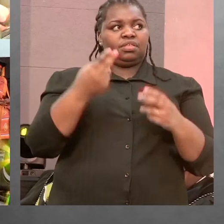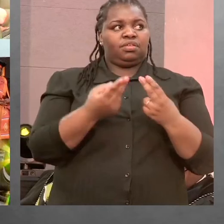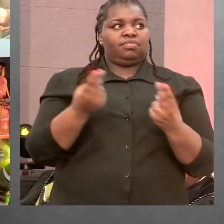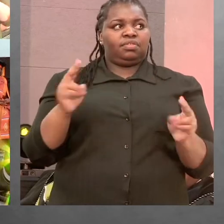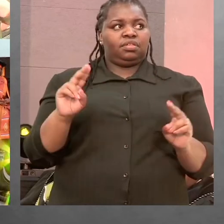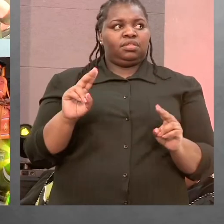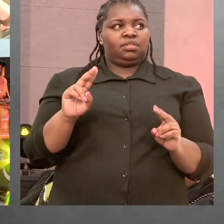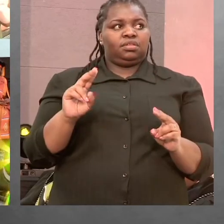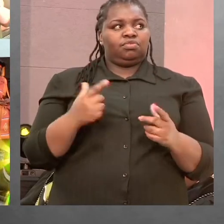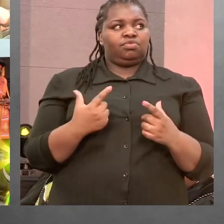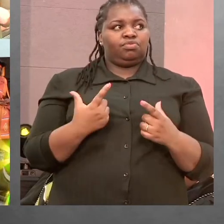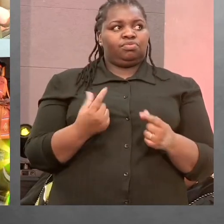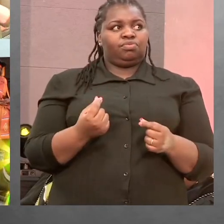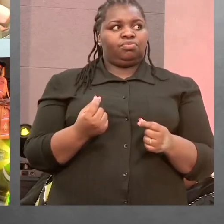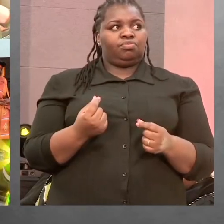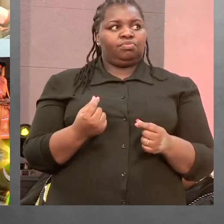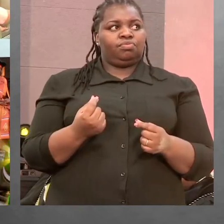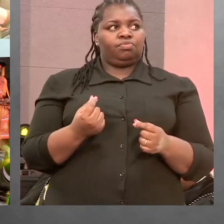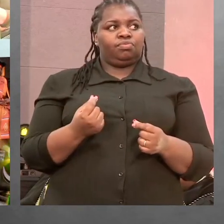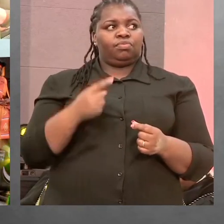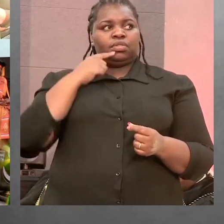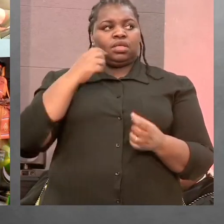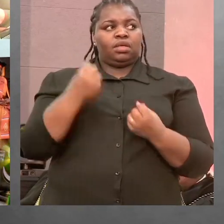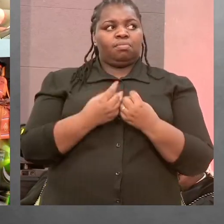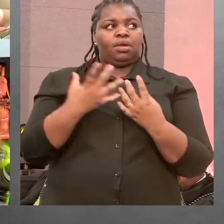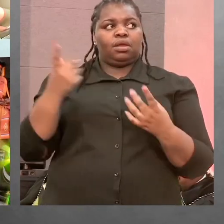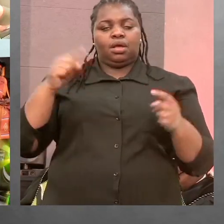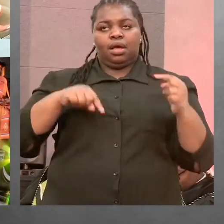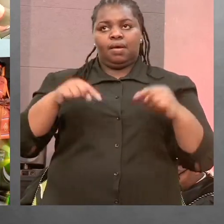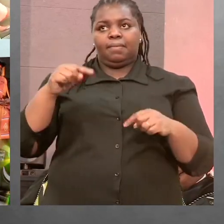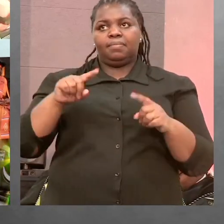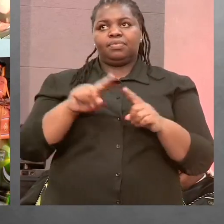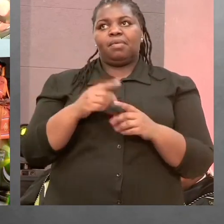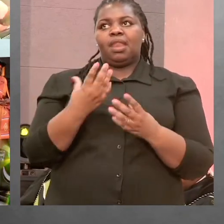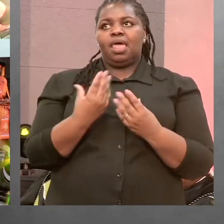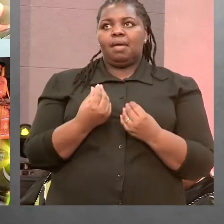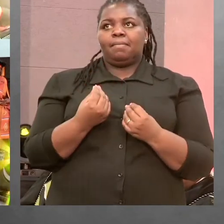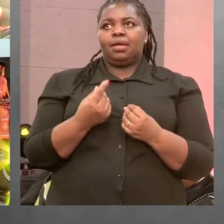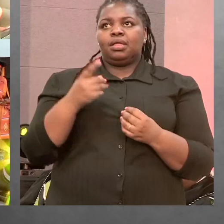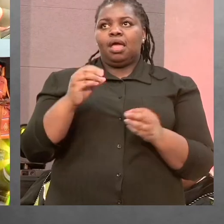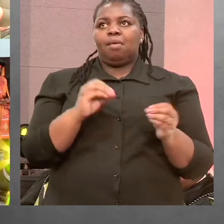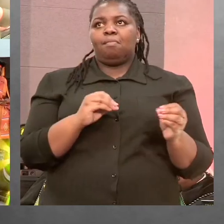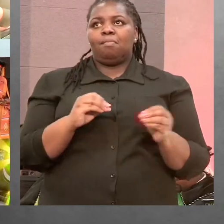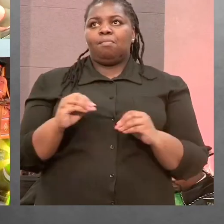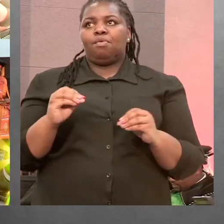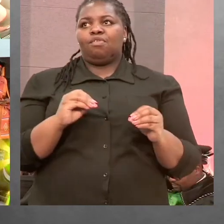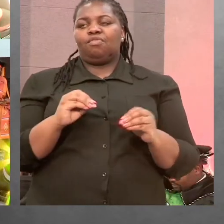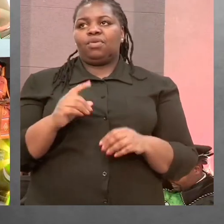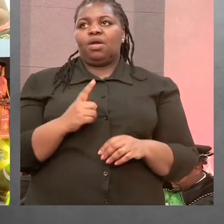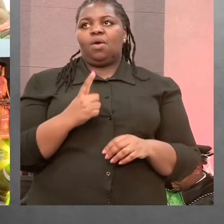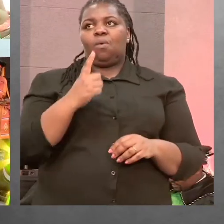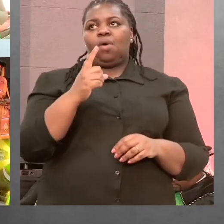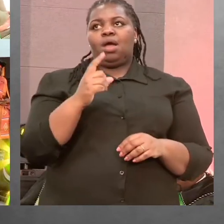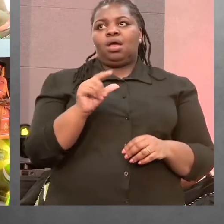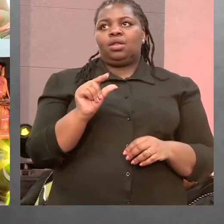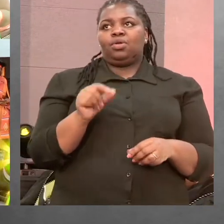chambers. They came in numbers, and the numbers are only moving one way